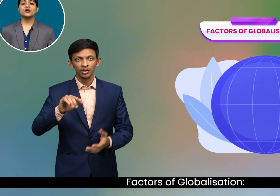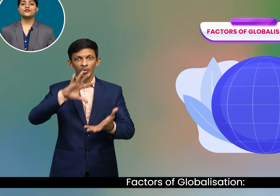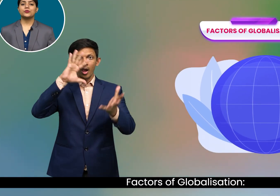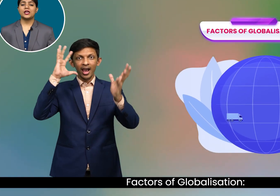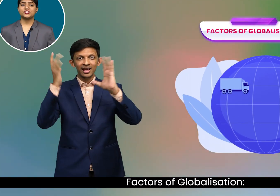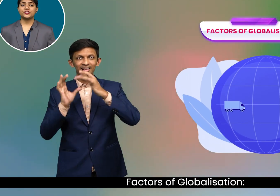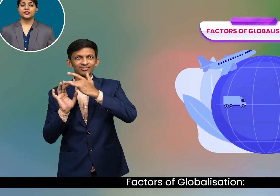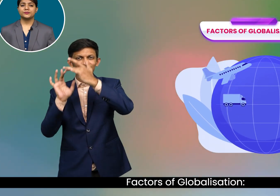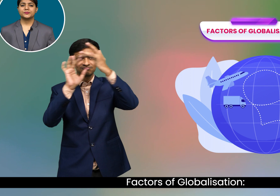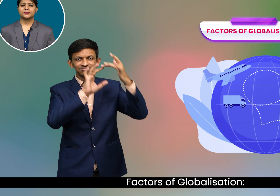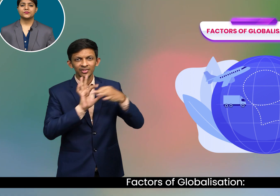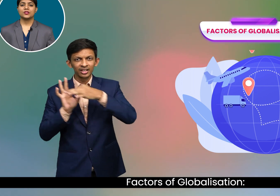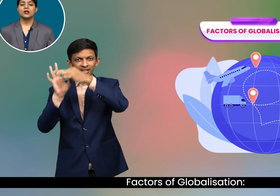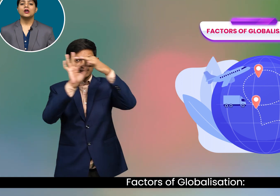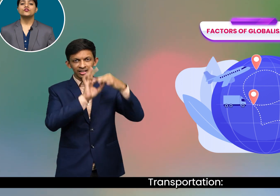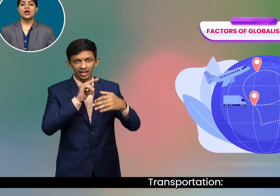Factors of globalization.